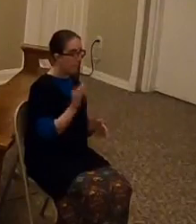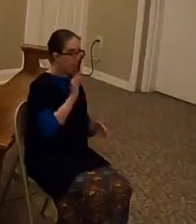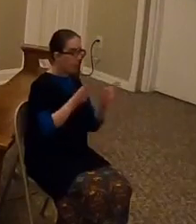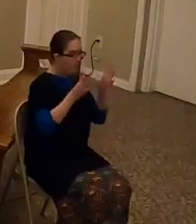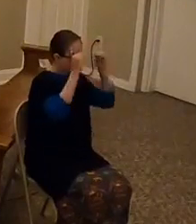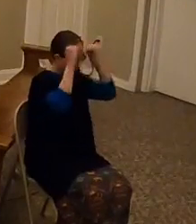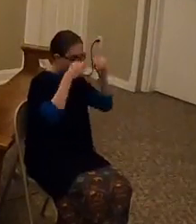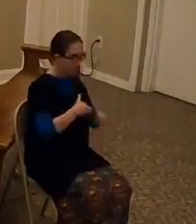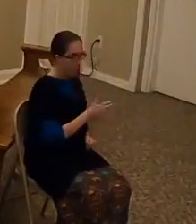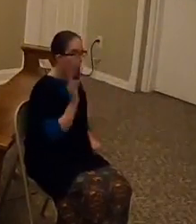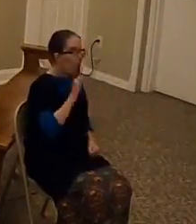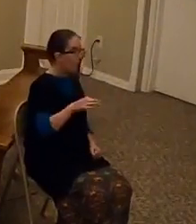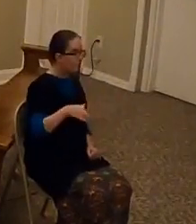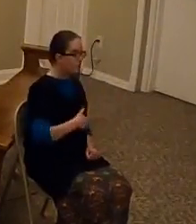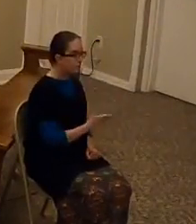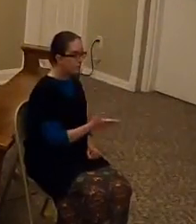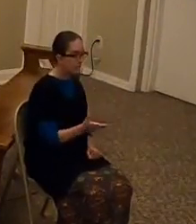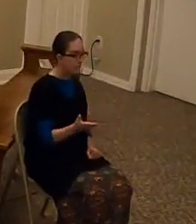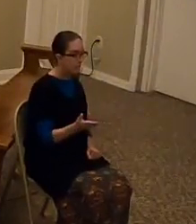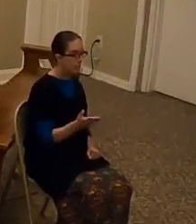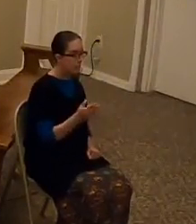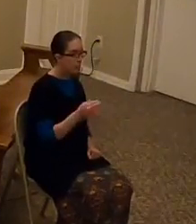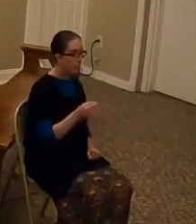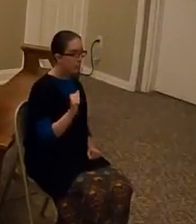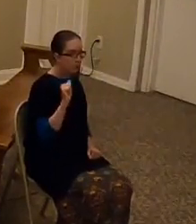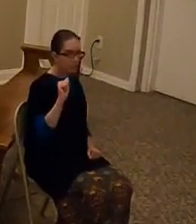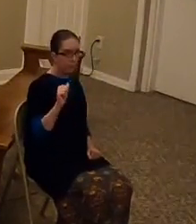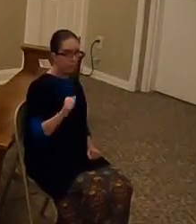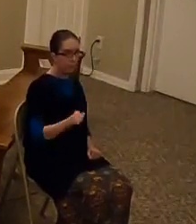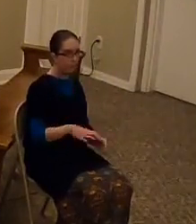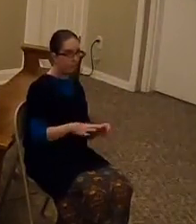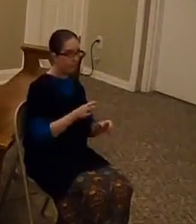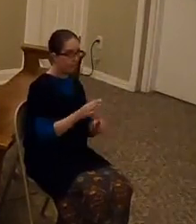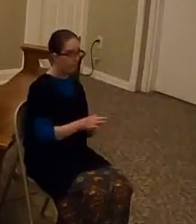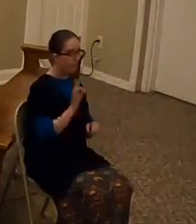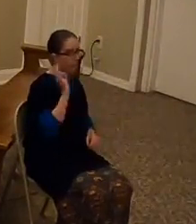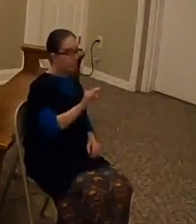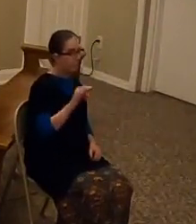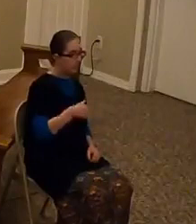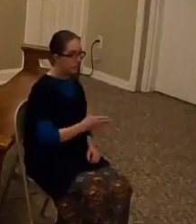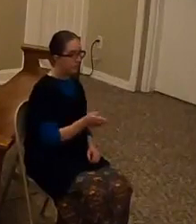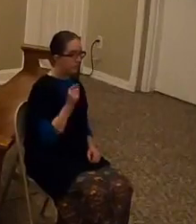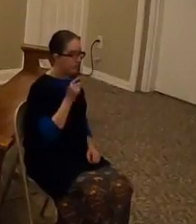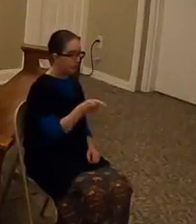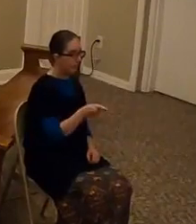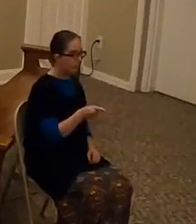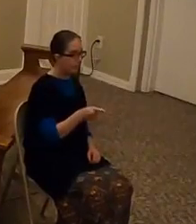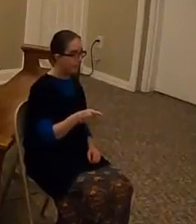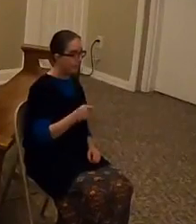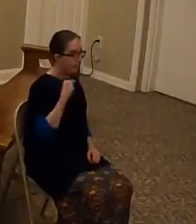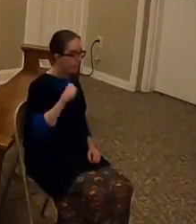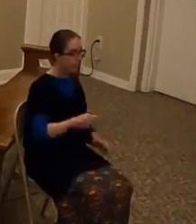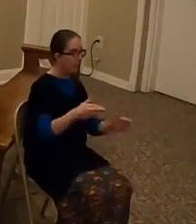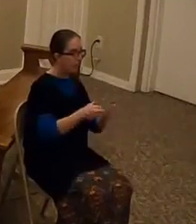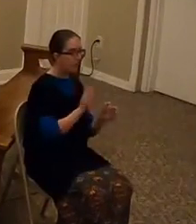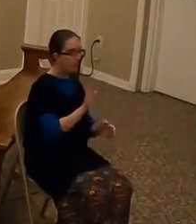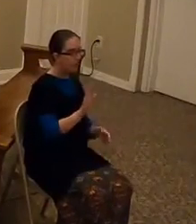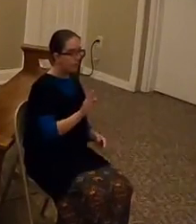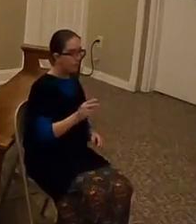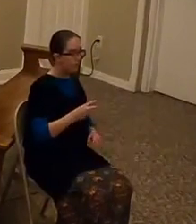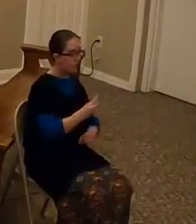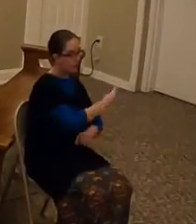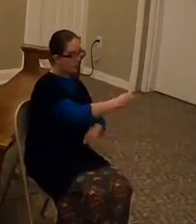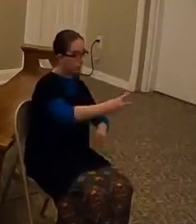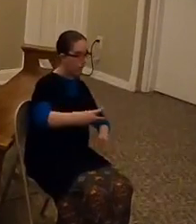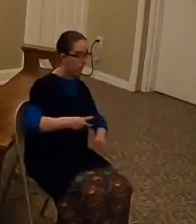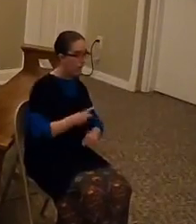pastor's teaching something or preaching something or somebody else is filling this pulpit and they're preaching something to you and it goes against your grain, but it's the